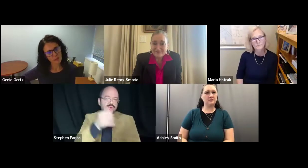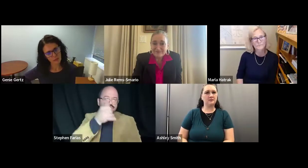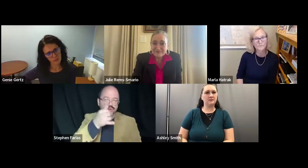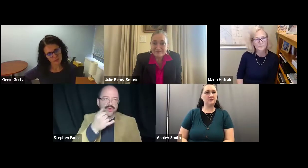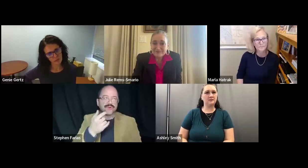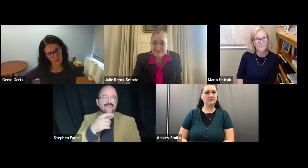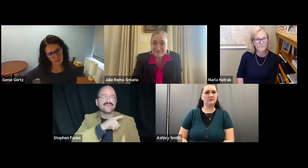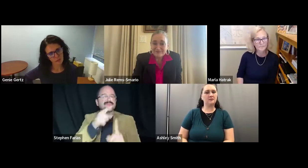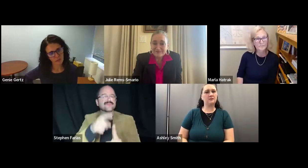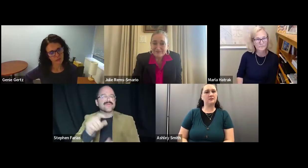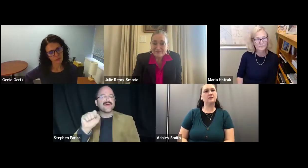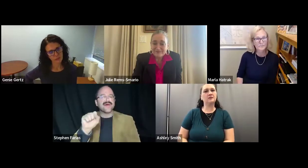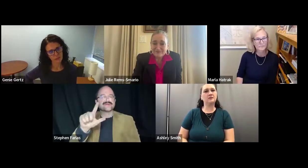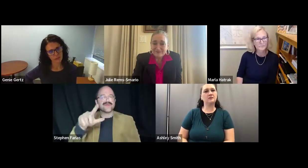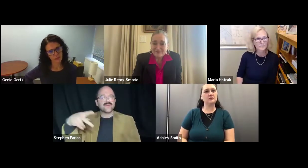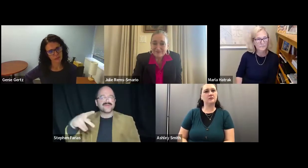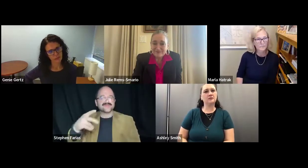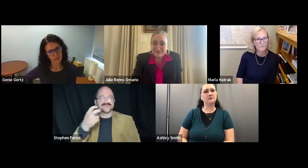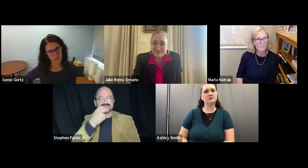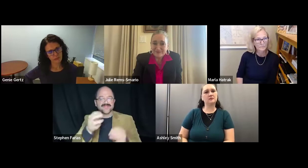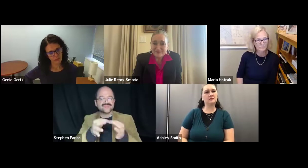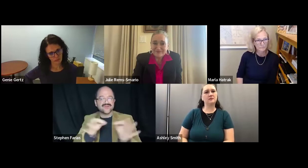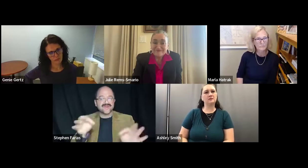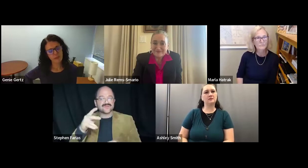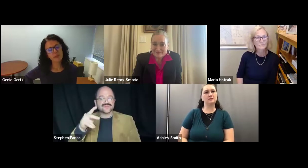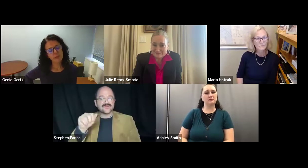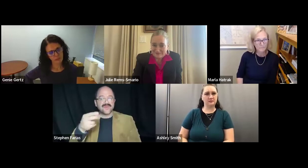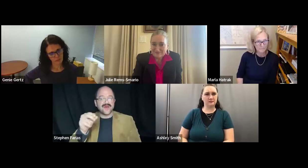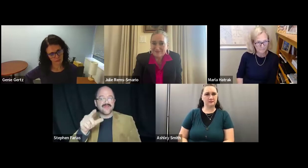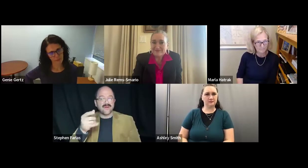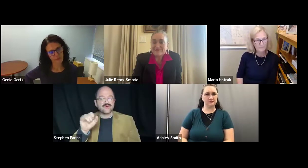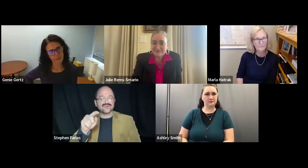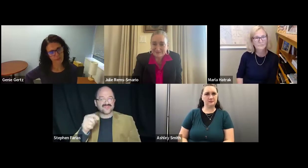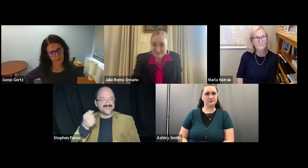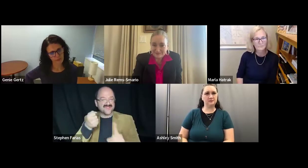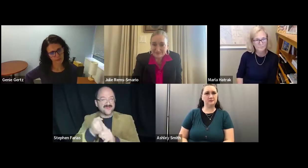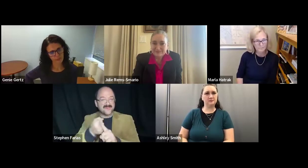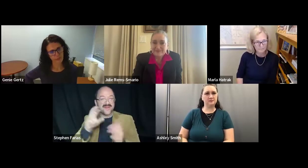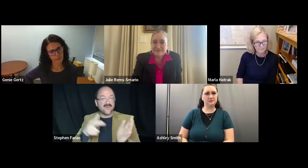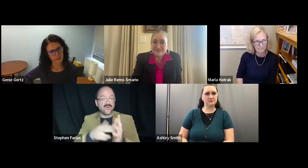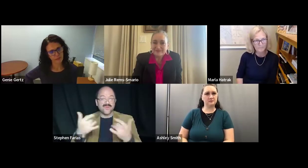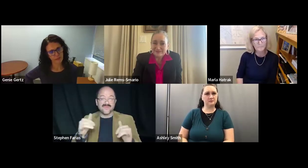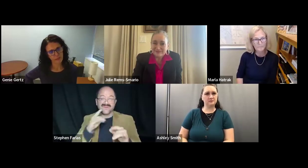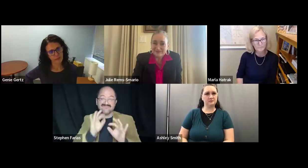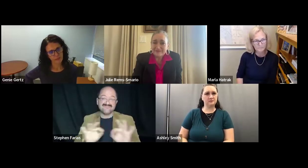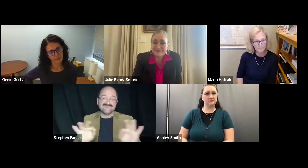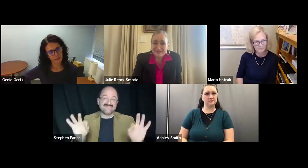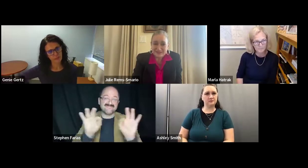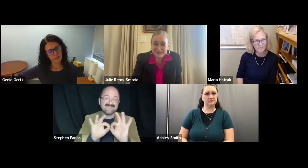if we look at this from a professional lens, how powerful this is, but speech language pathologists, SLPs, play such